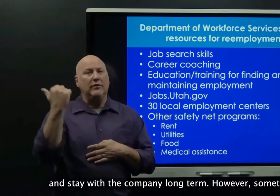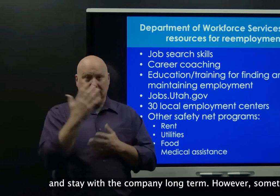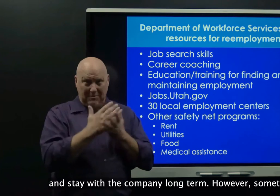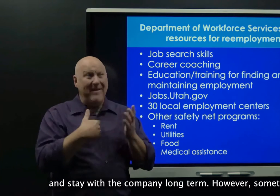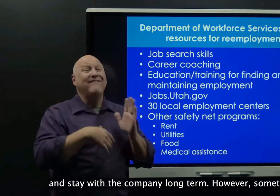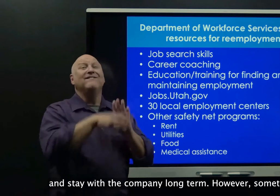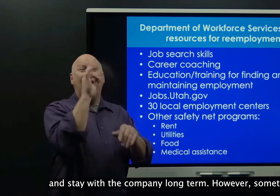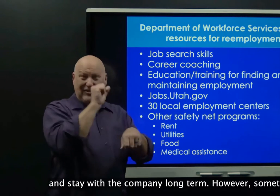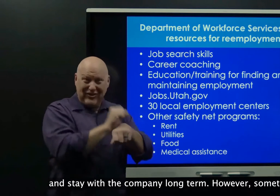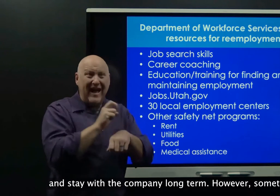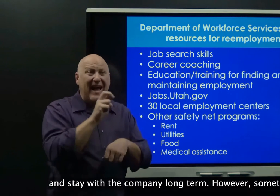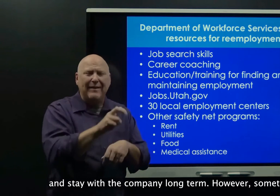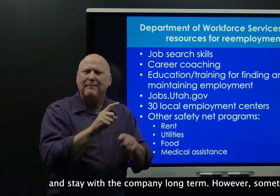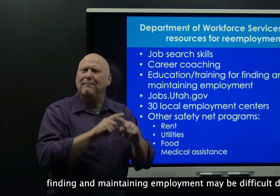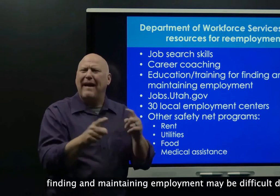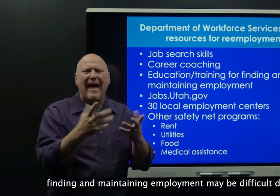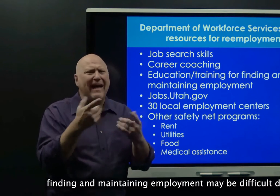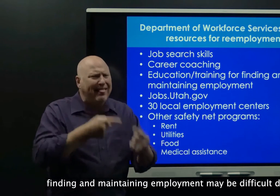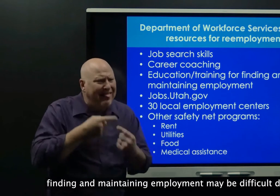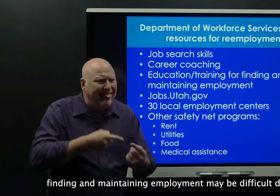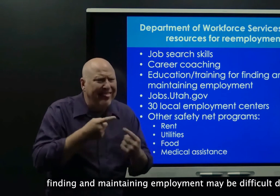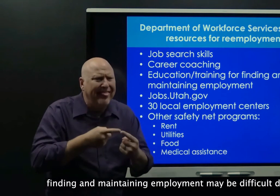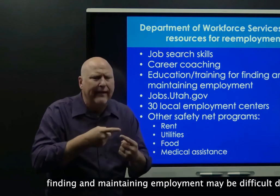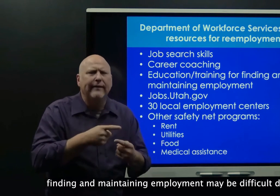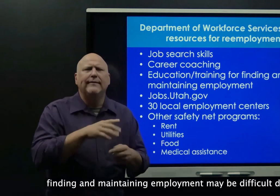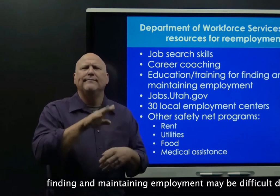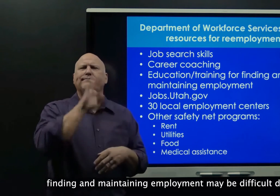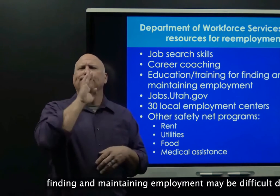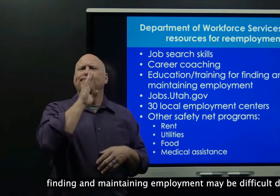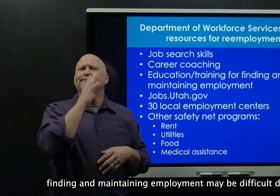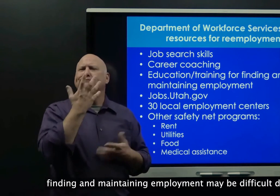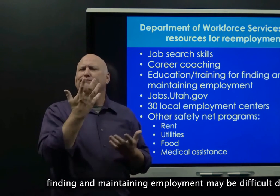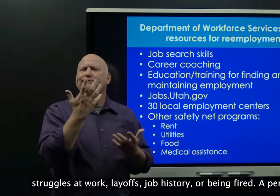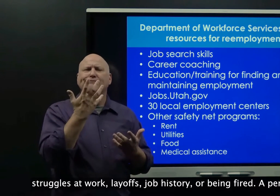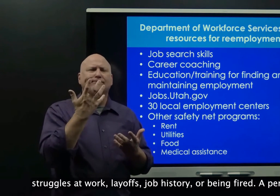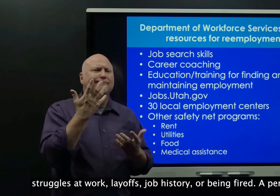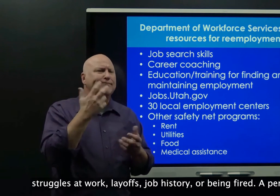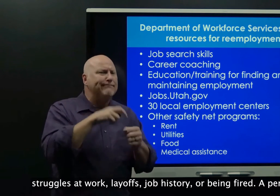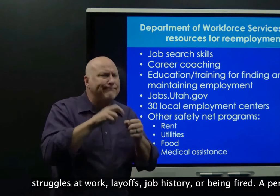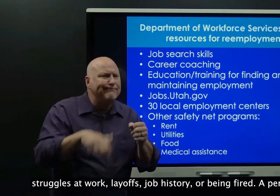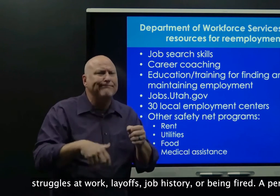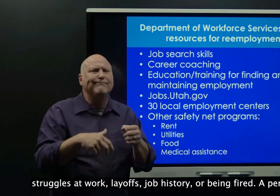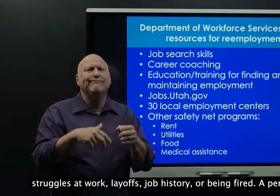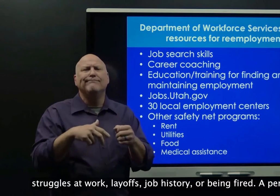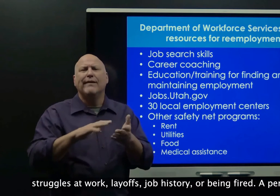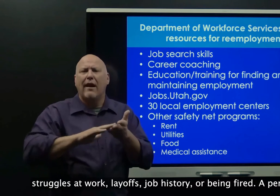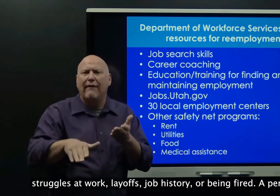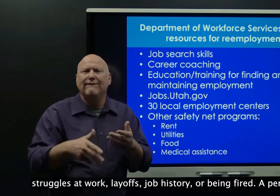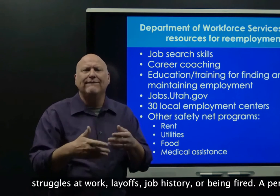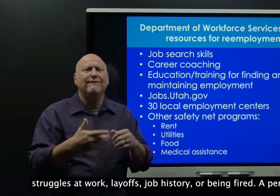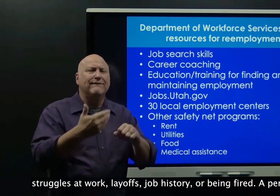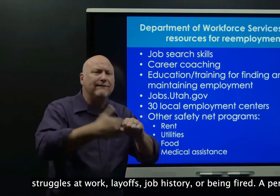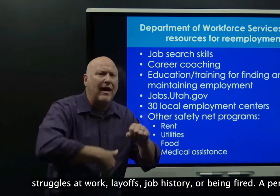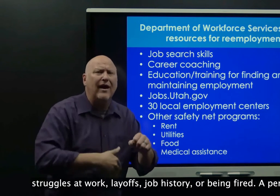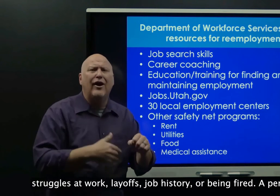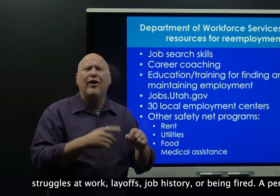term. However, sometimes finding and maintaining employment may be difficult due to struggles at work, layoffs, job history, or being